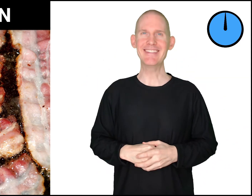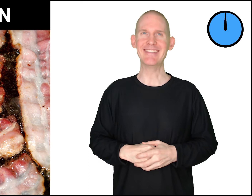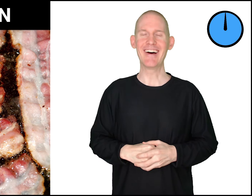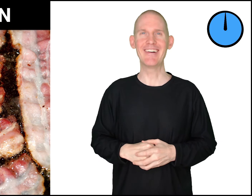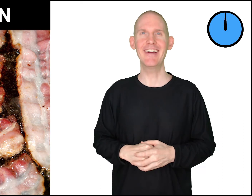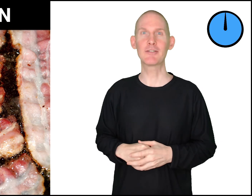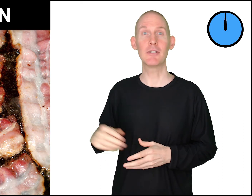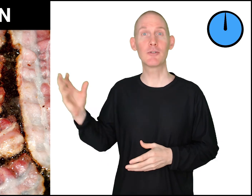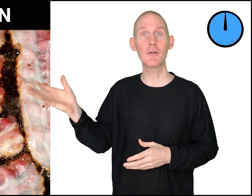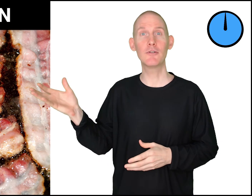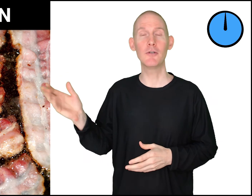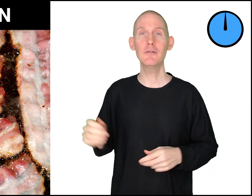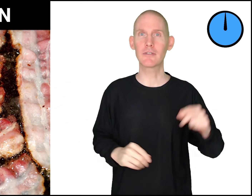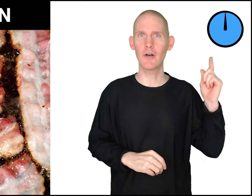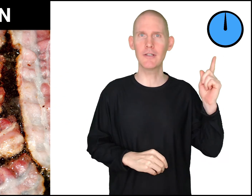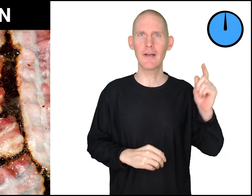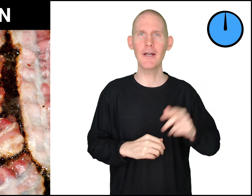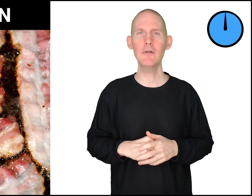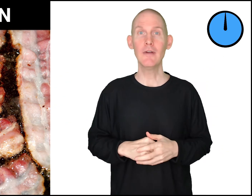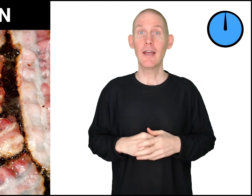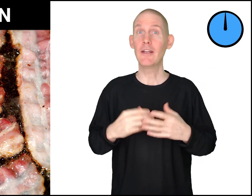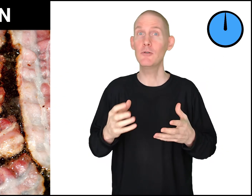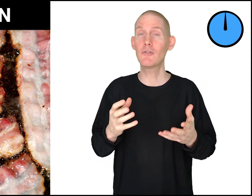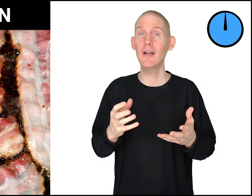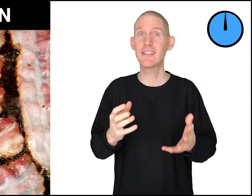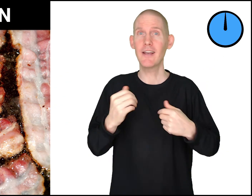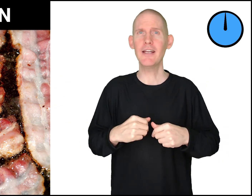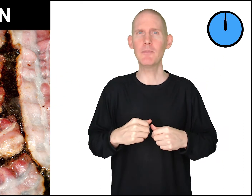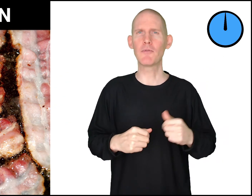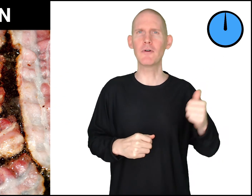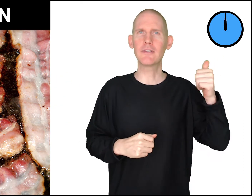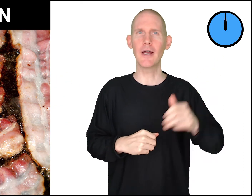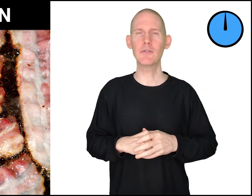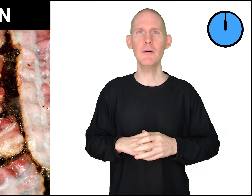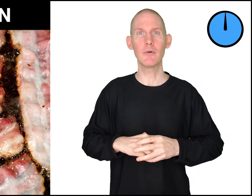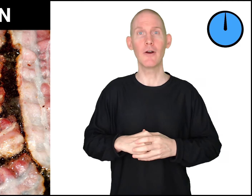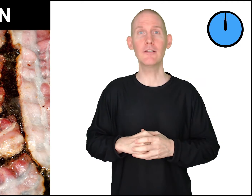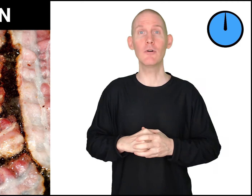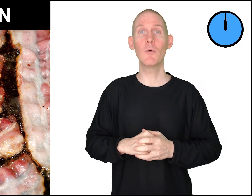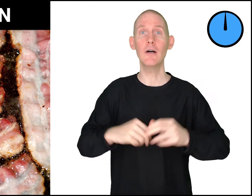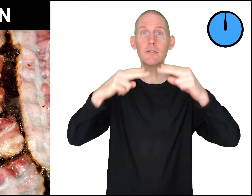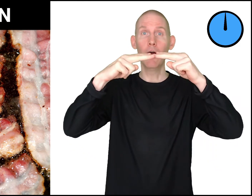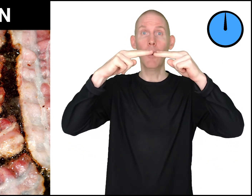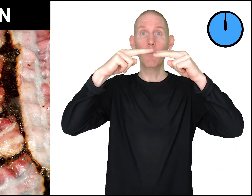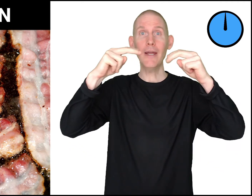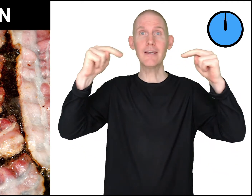Bacon. All right, so I showed it to you, started the timer, and you try to sign it before the timer's up. All right, so it was bacon.